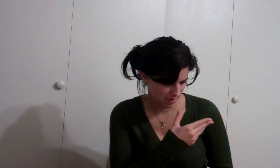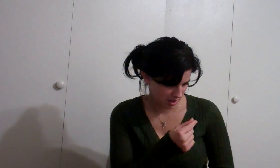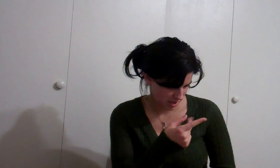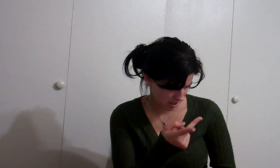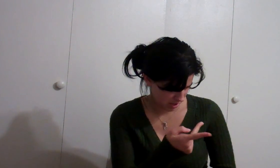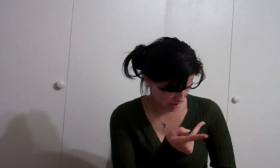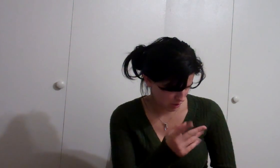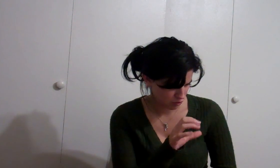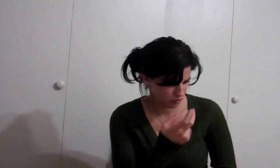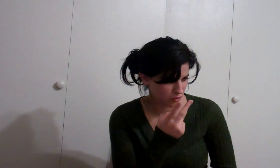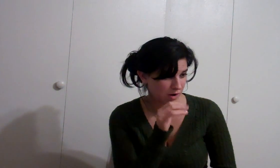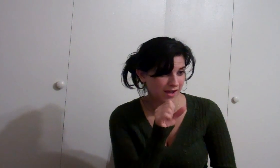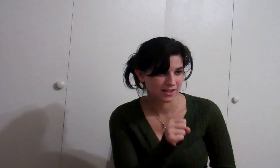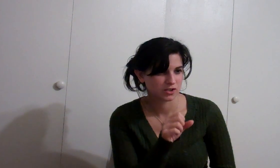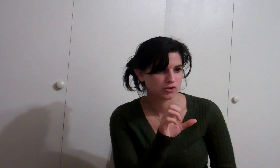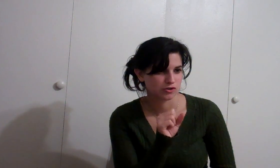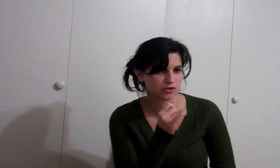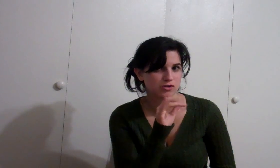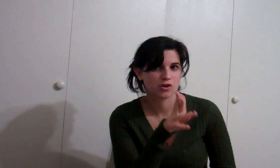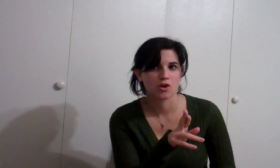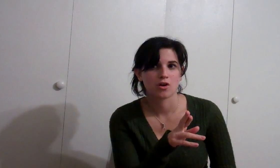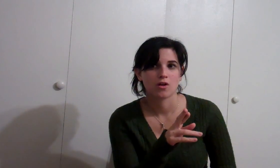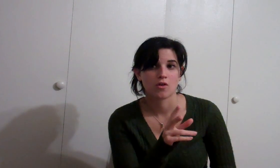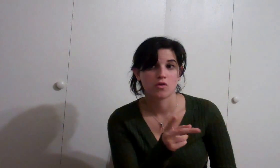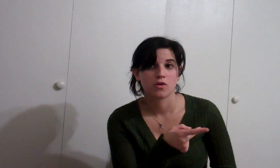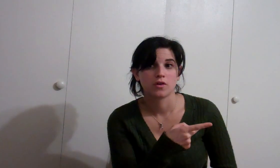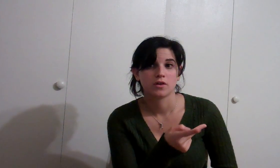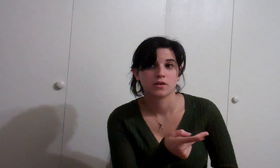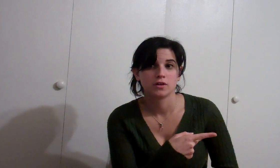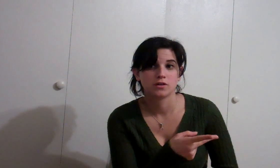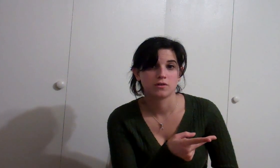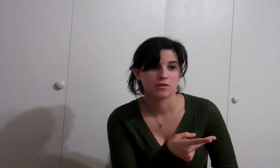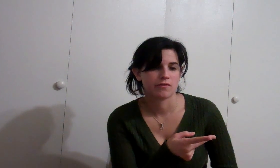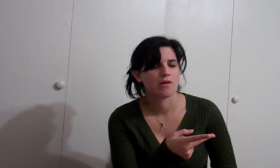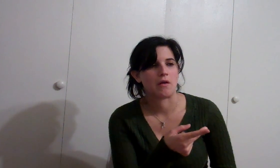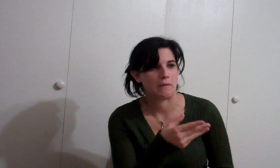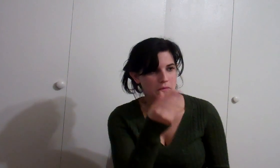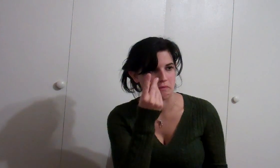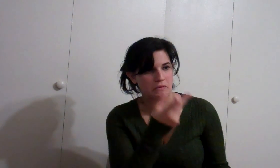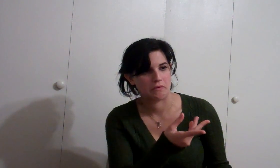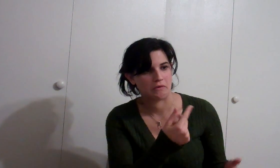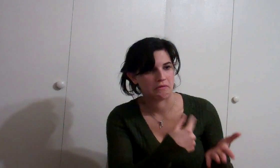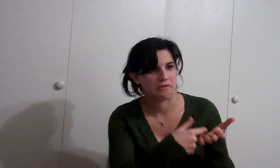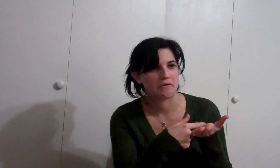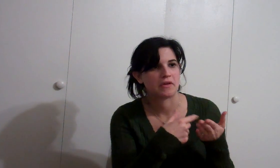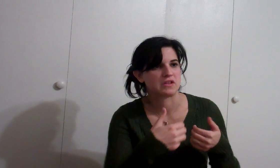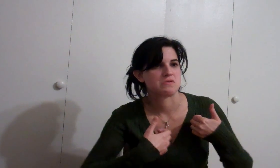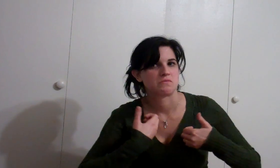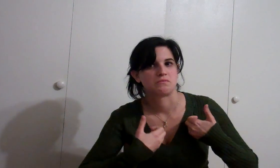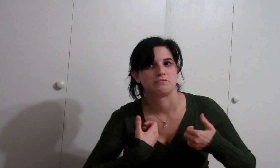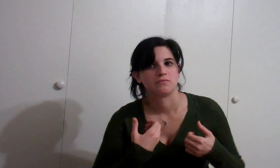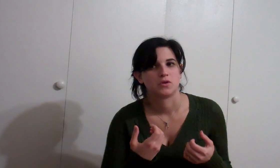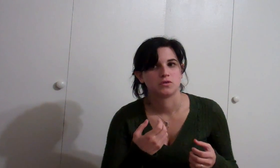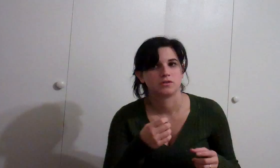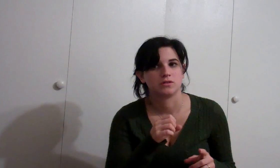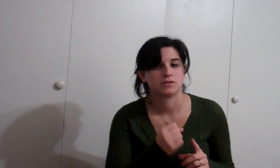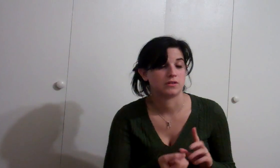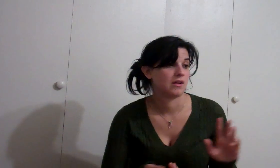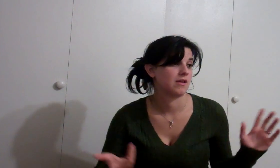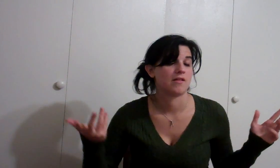Chris working with him, Chris Surgeon, they would get get ready. It's going to be an emotional scene, etc. And within 15 minutes, by take 1 or take 2, that was it. You know what?